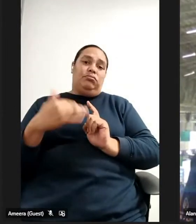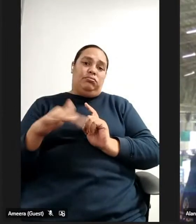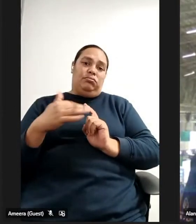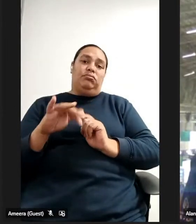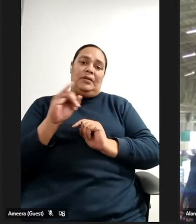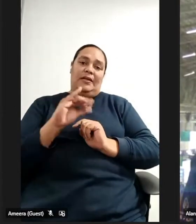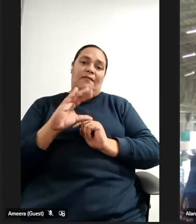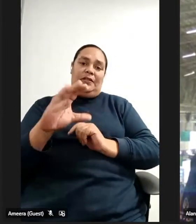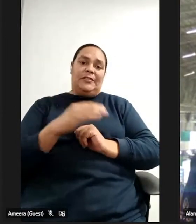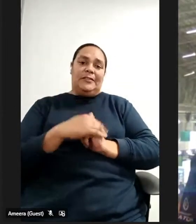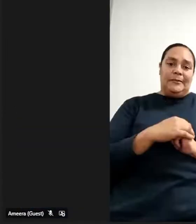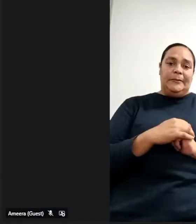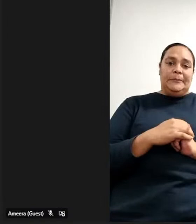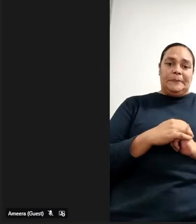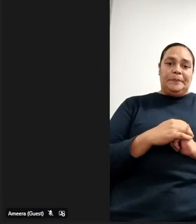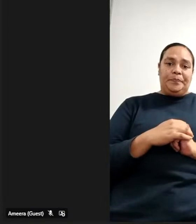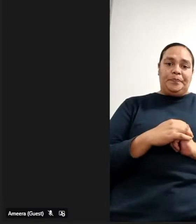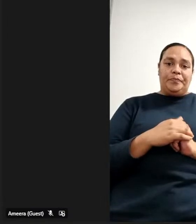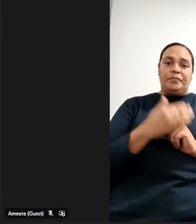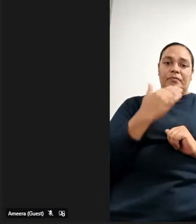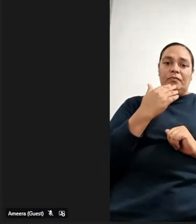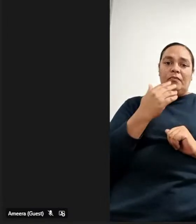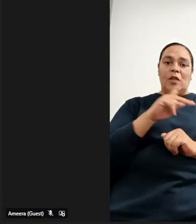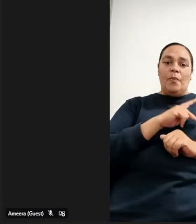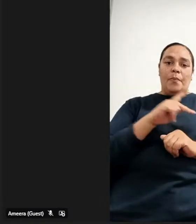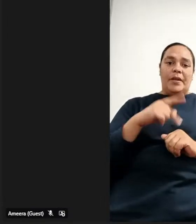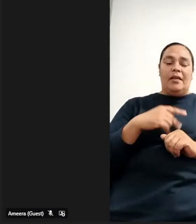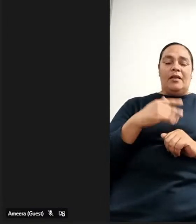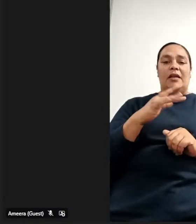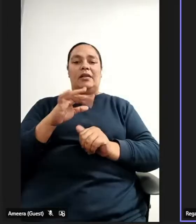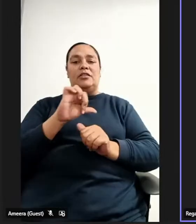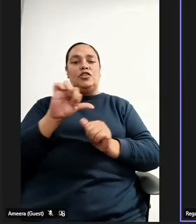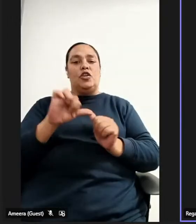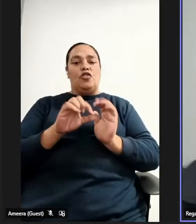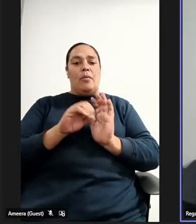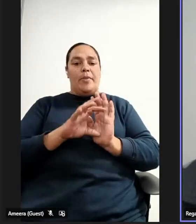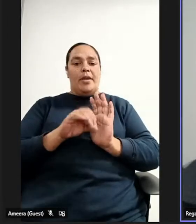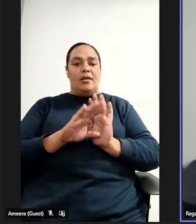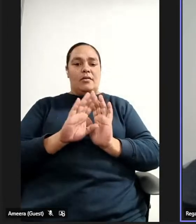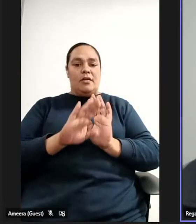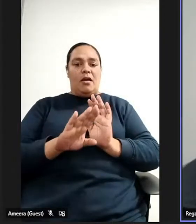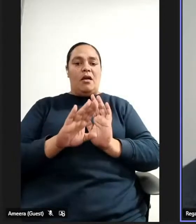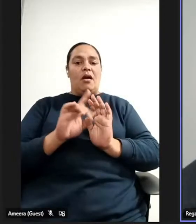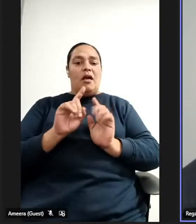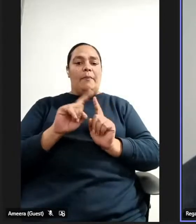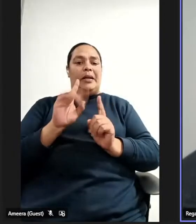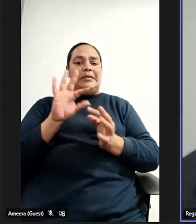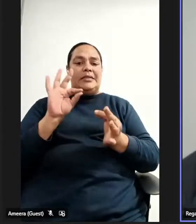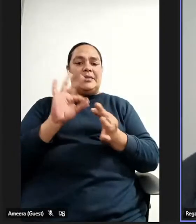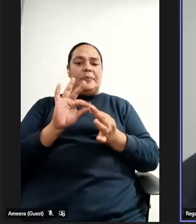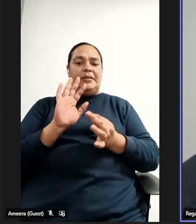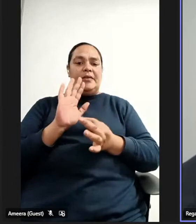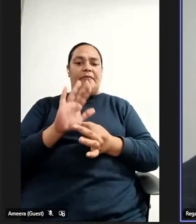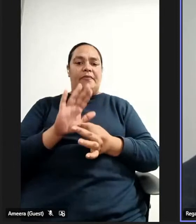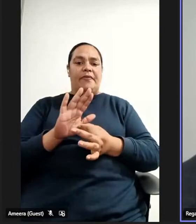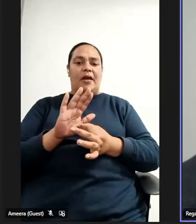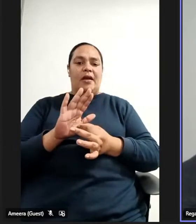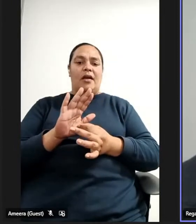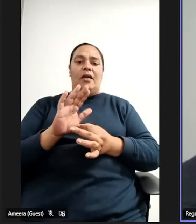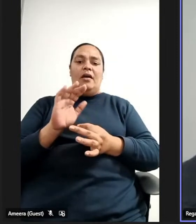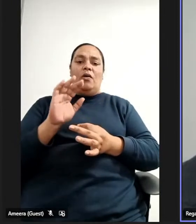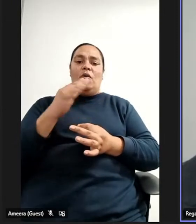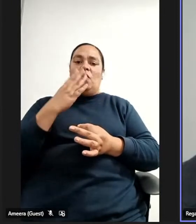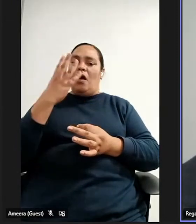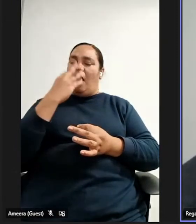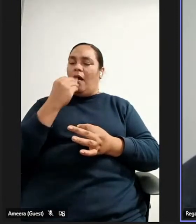Thank you, Premier. Another question's come through on social media, and it hasn't specified, the person who's posing the question hasn't specified to whom